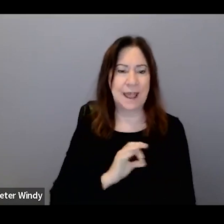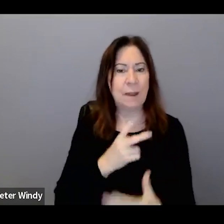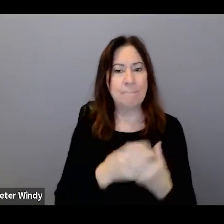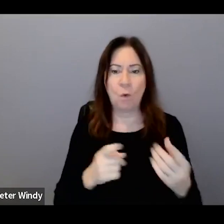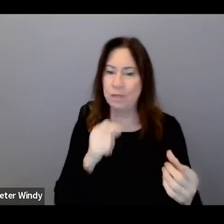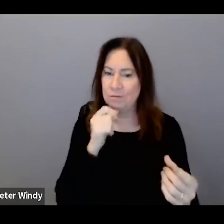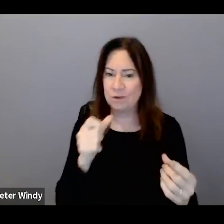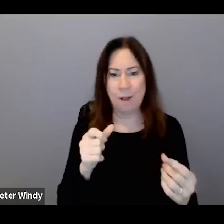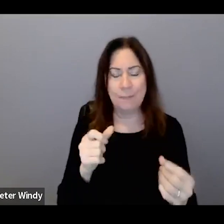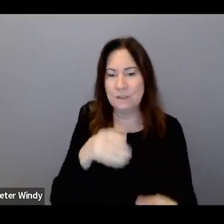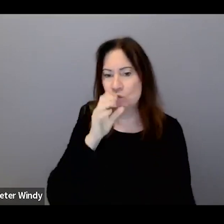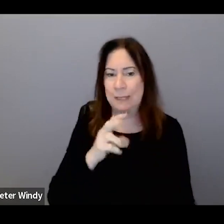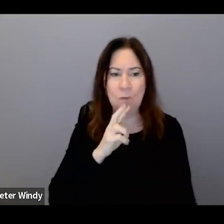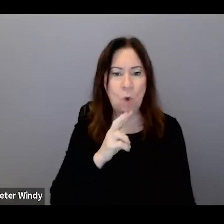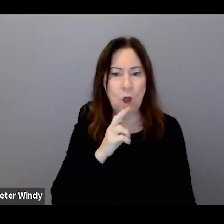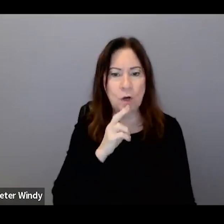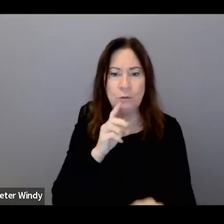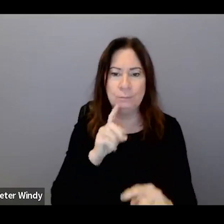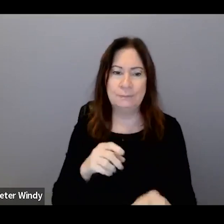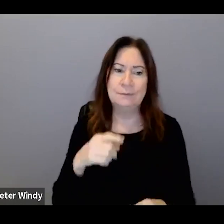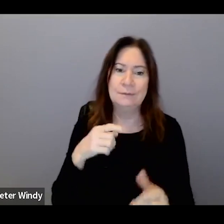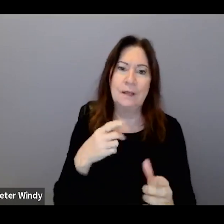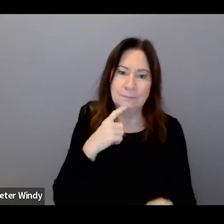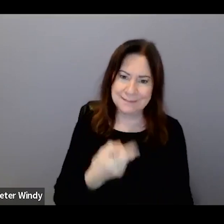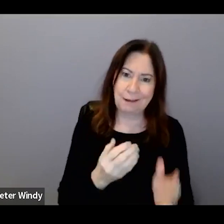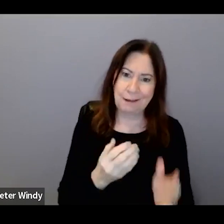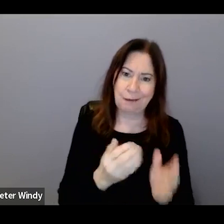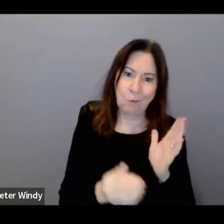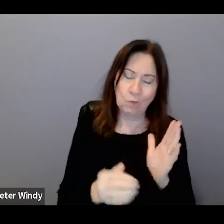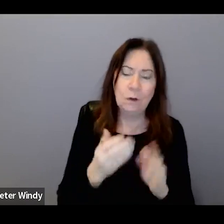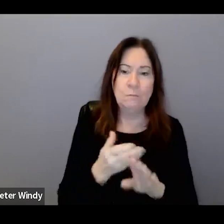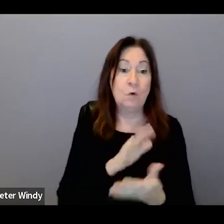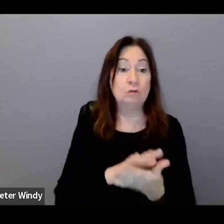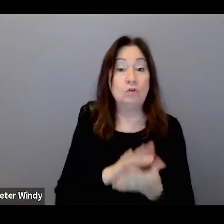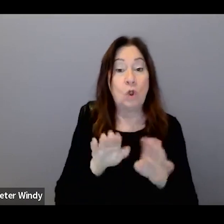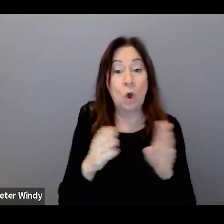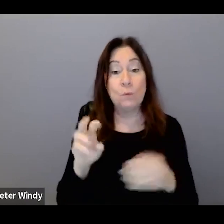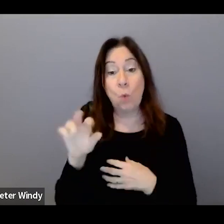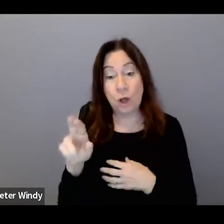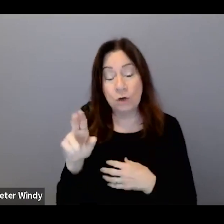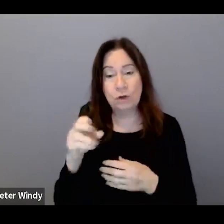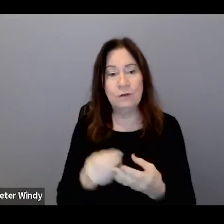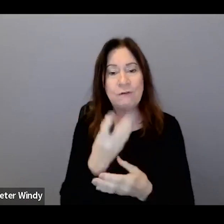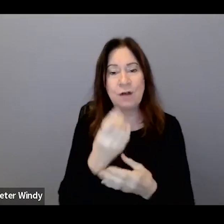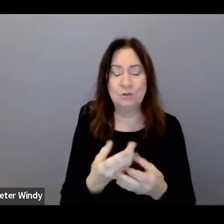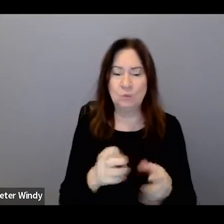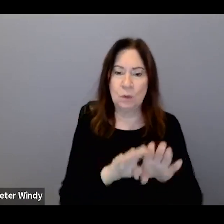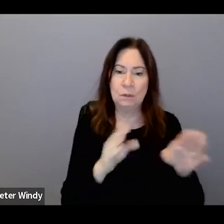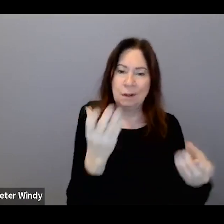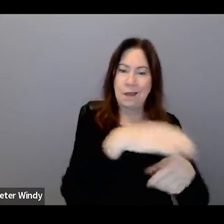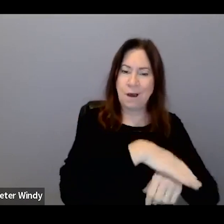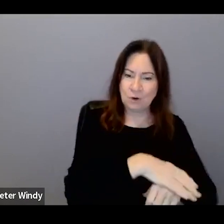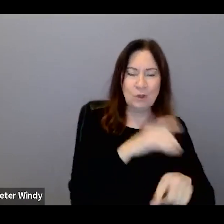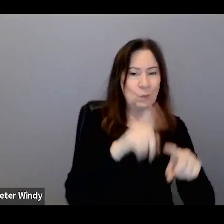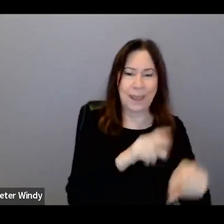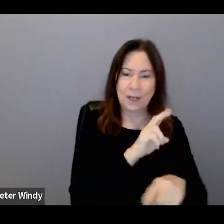been consuming water. That cannot be said enough. Before school reopened, water fountains were covered. That also cannot be said enough. School